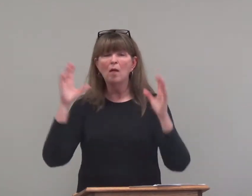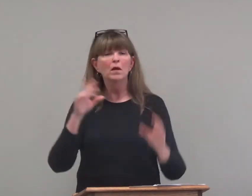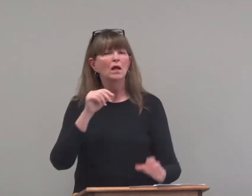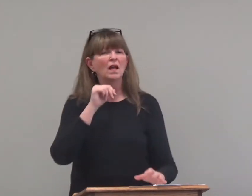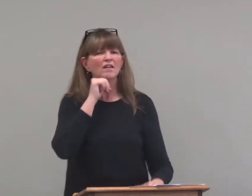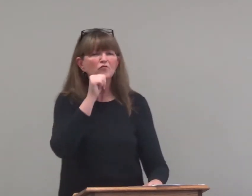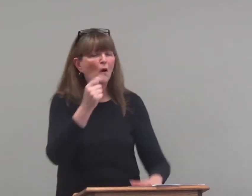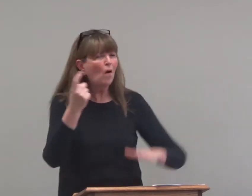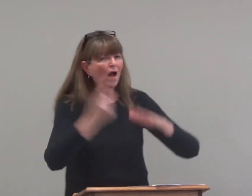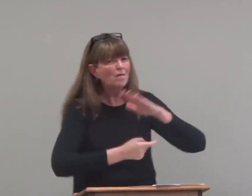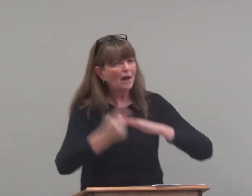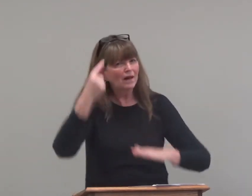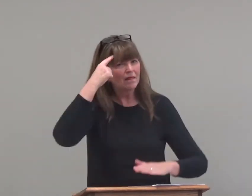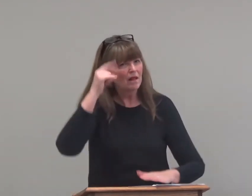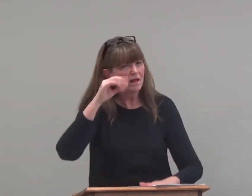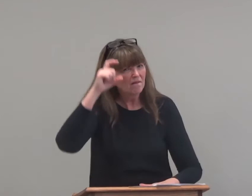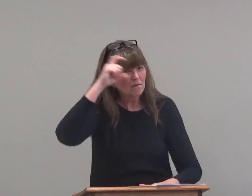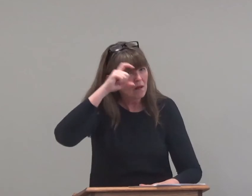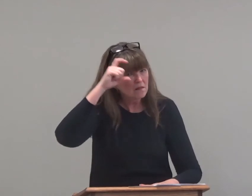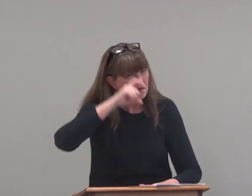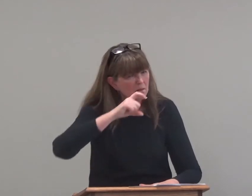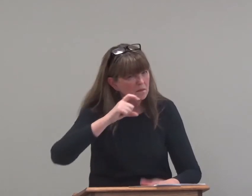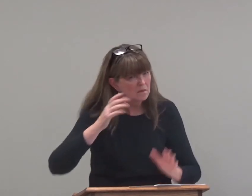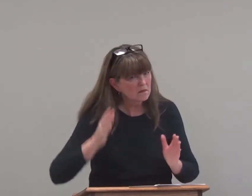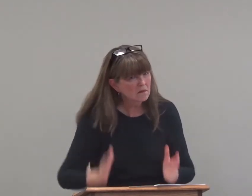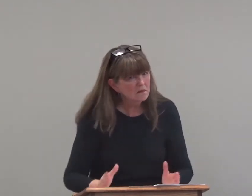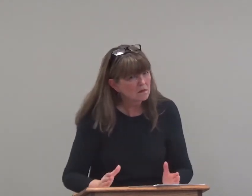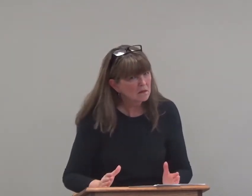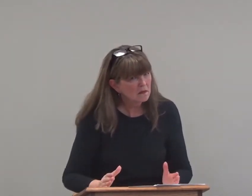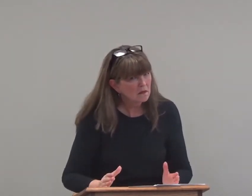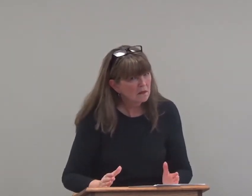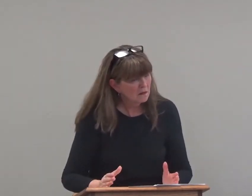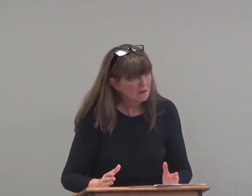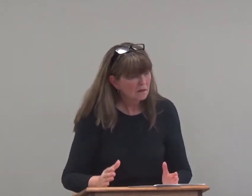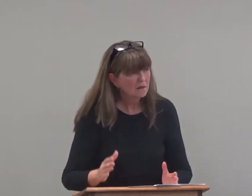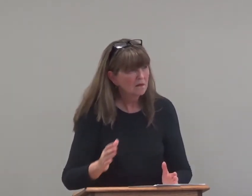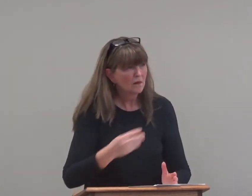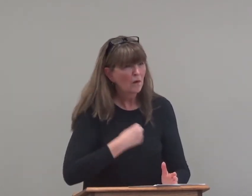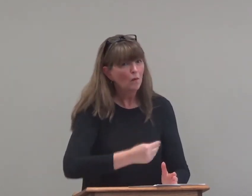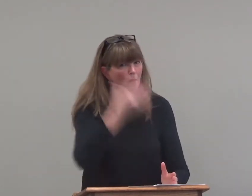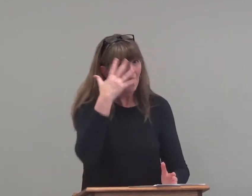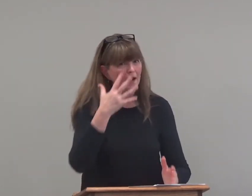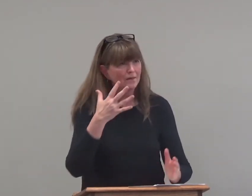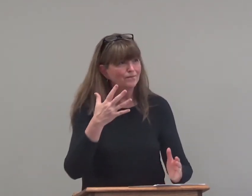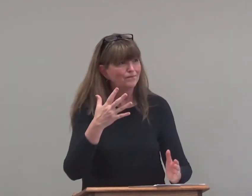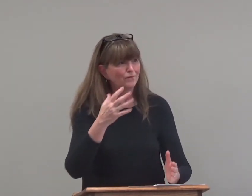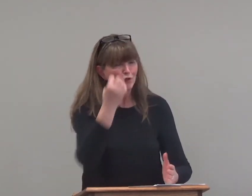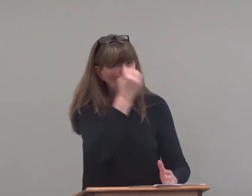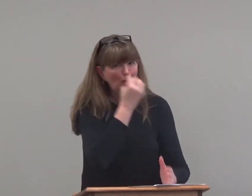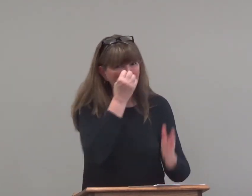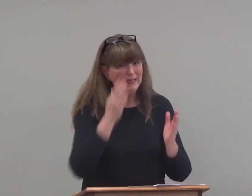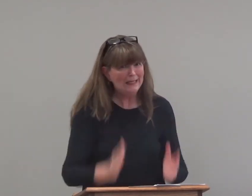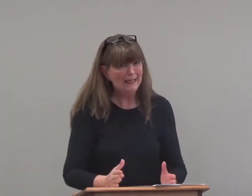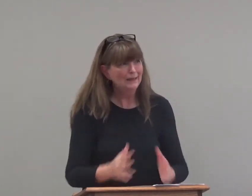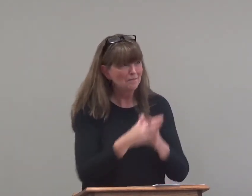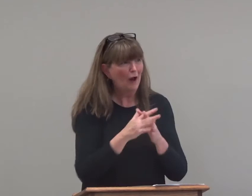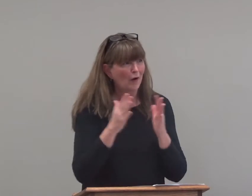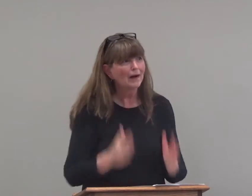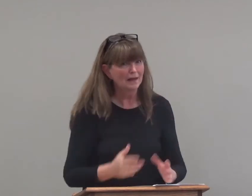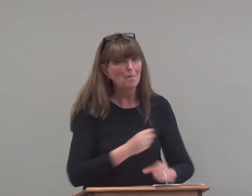bomb things and blow stuff up. And do not automatically think of Muslims when you think of that. There's a lot of white Europeans